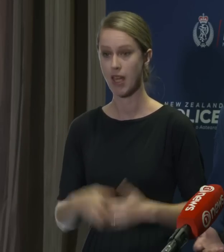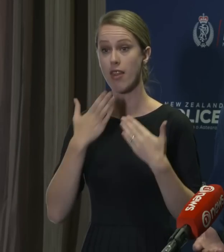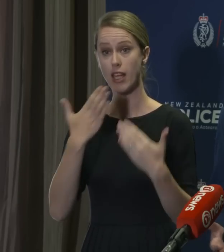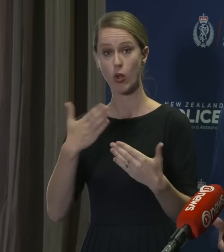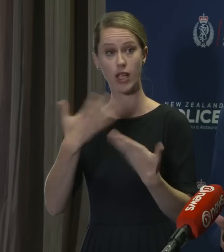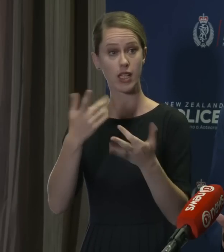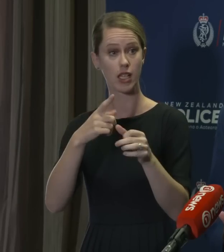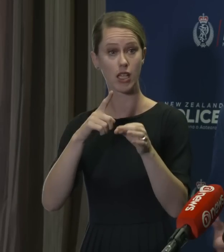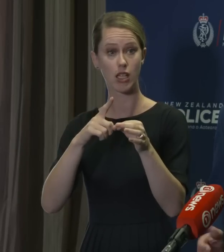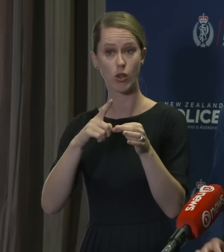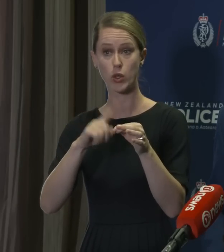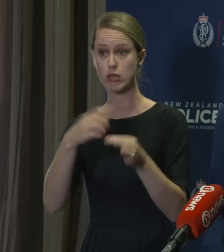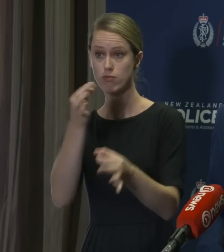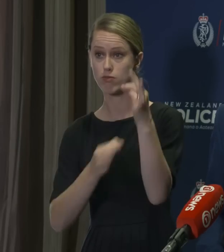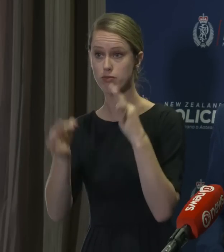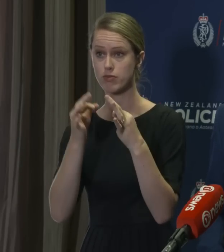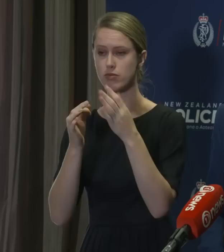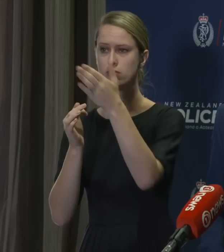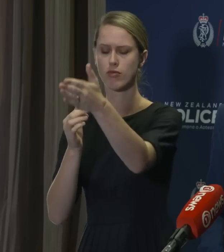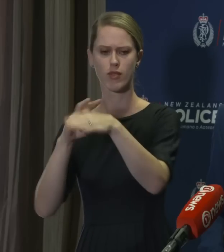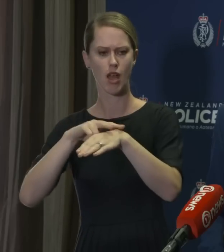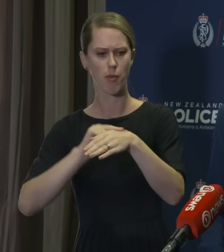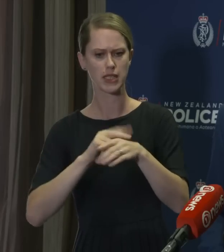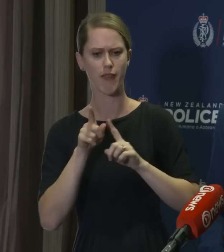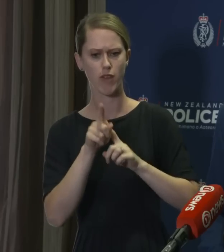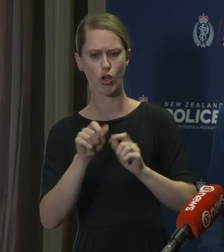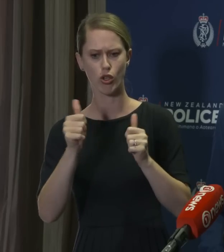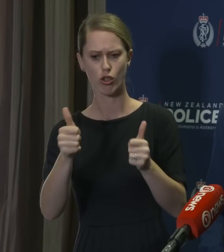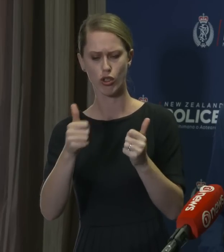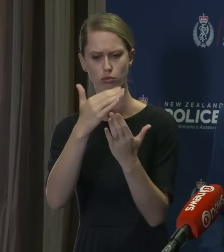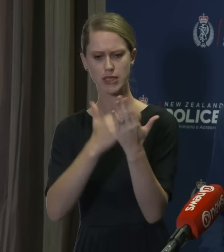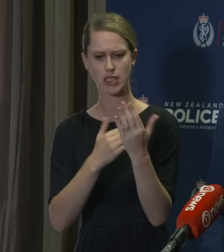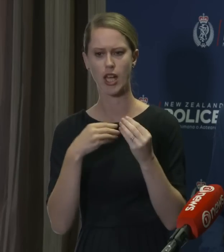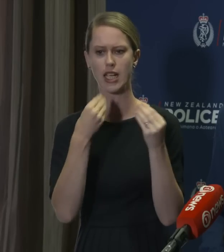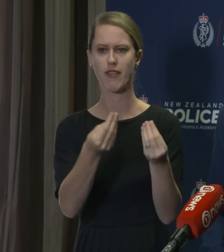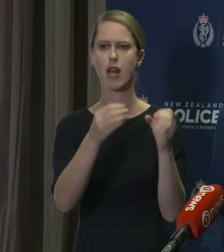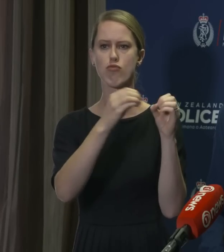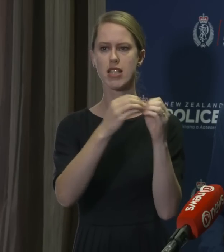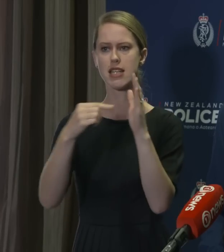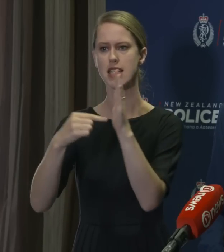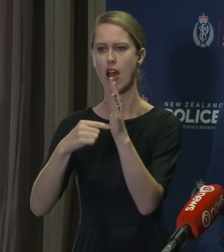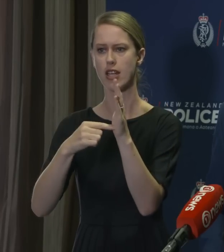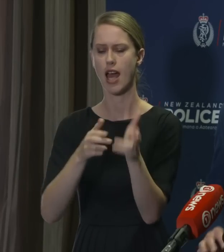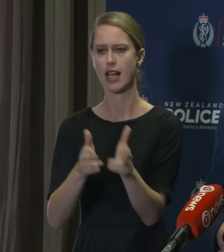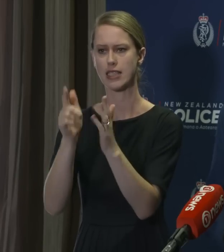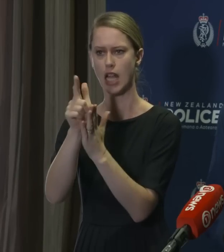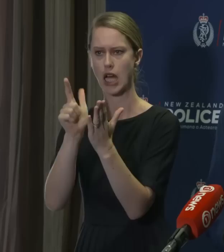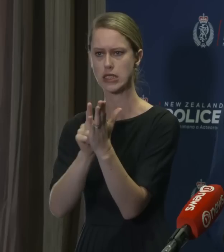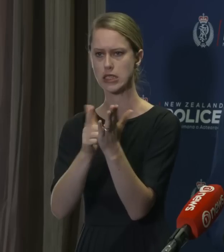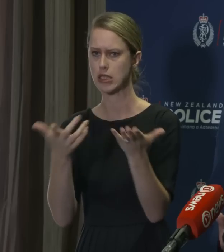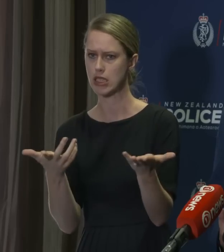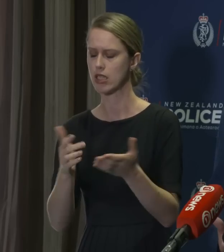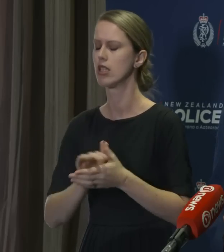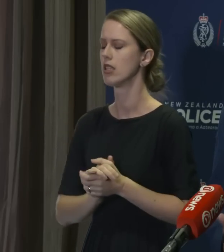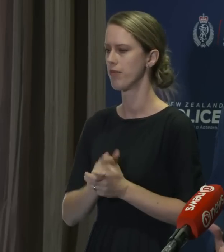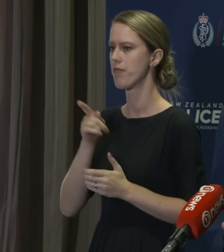happy to answer any questions. Did police follow good procedure in granting Brenton Tarrant a firearms licence? That's a